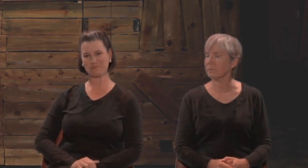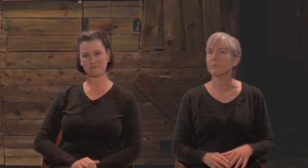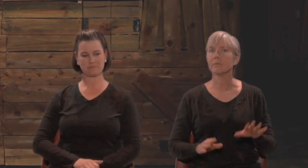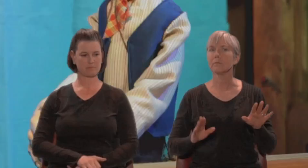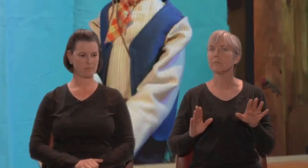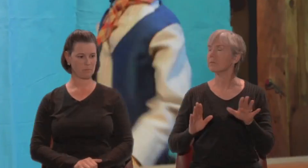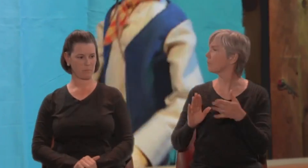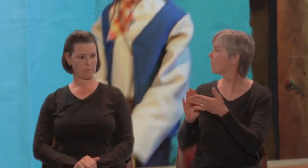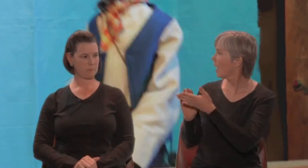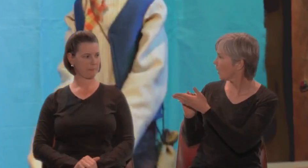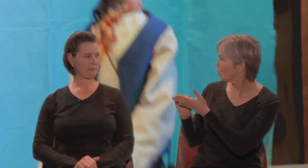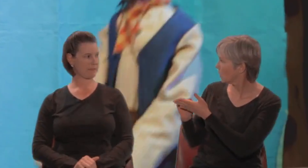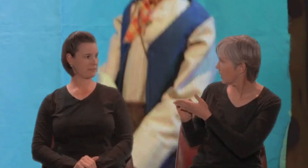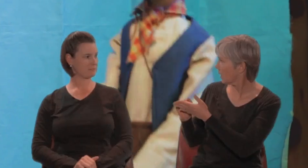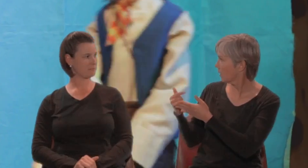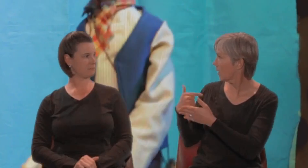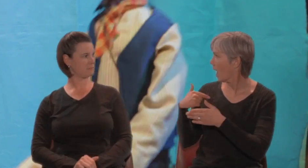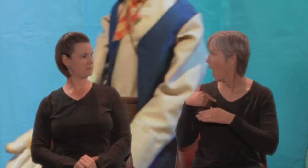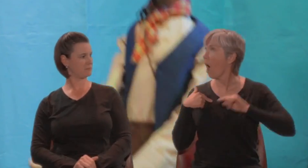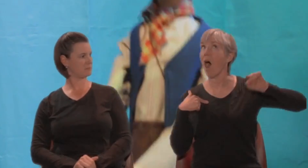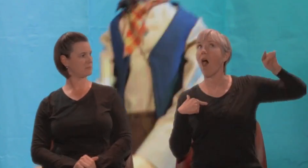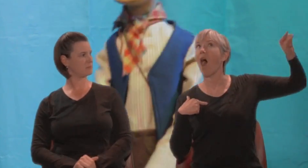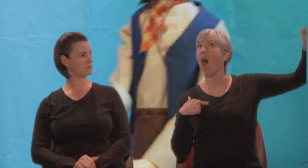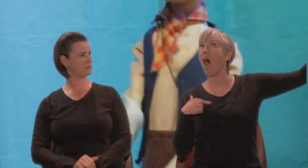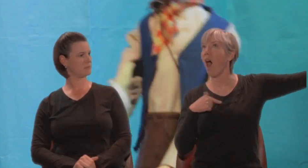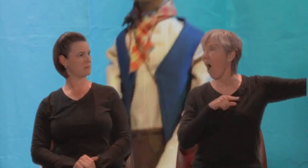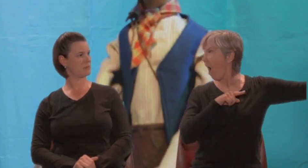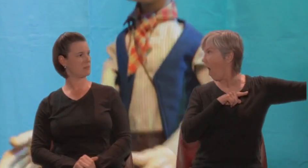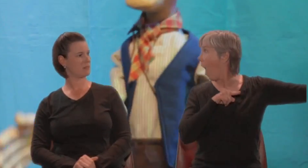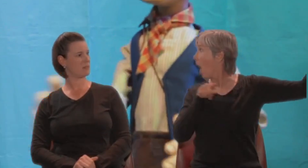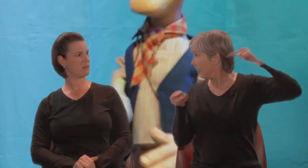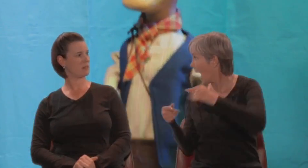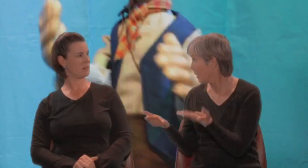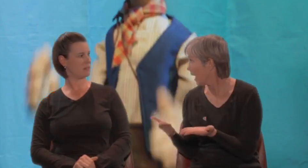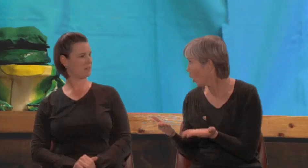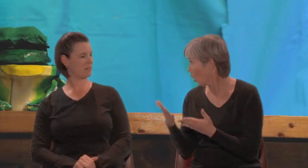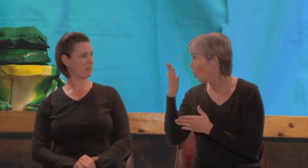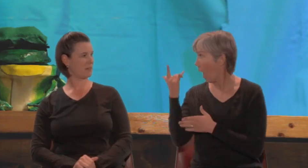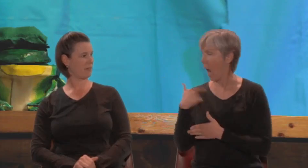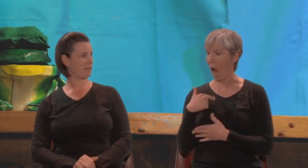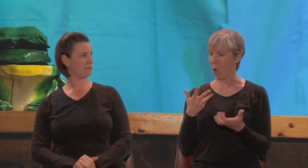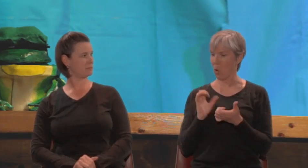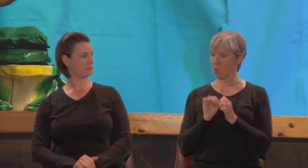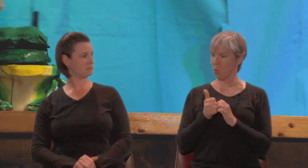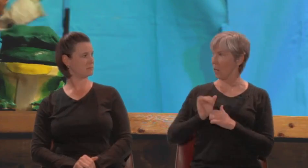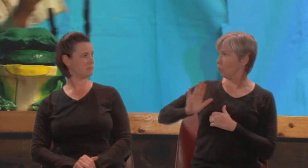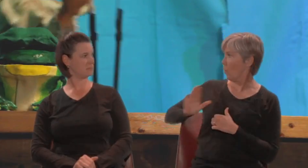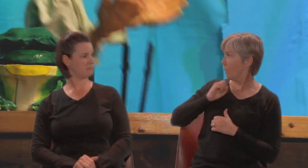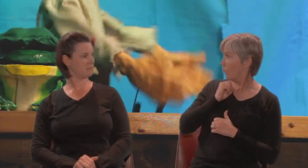Excuse me. I've come from far and wide to race the celebrated jumping frog of Calaveras County.